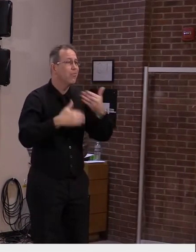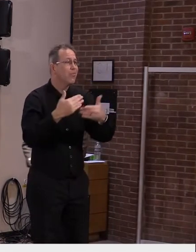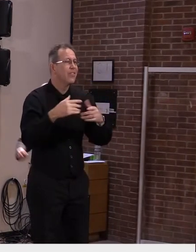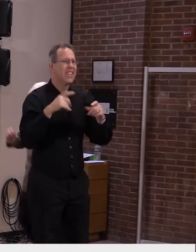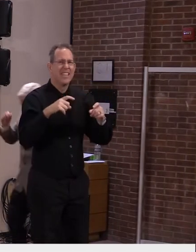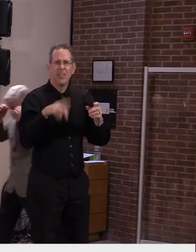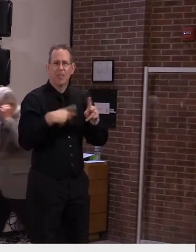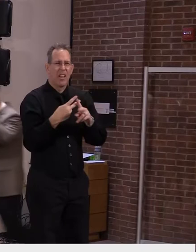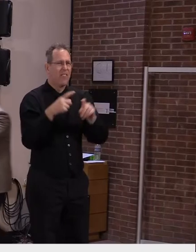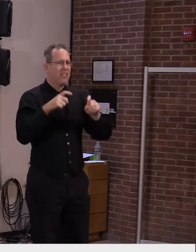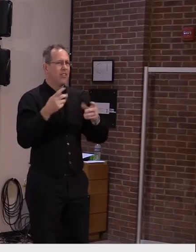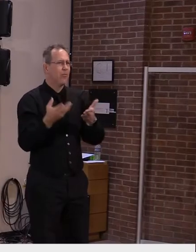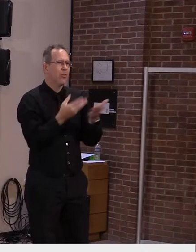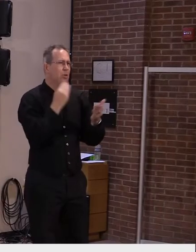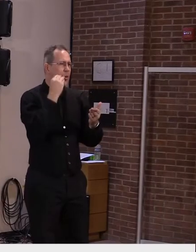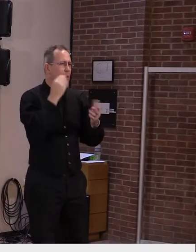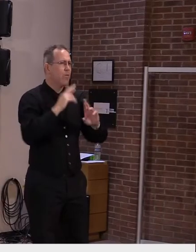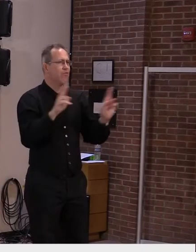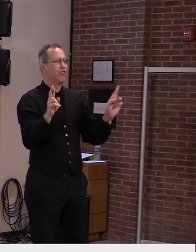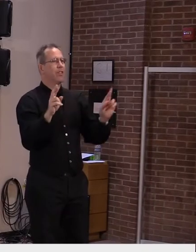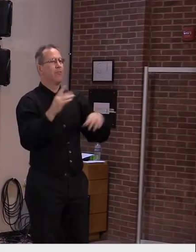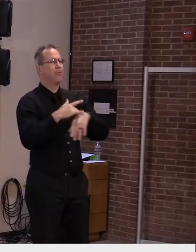Smith.